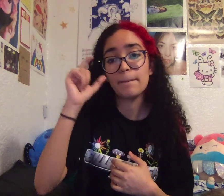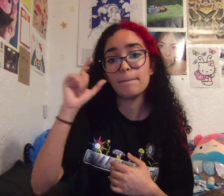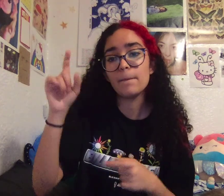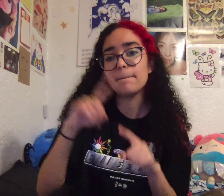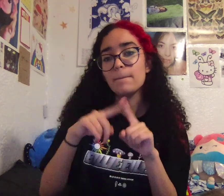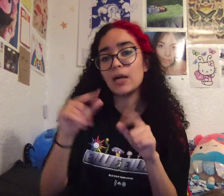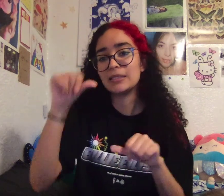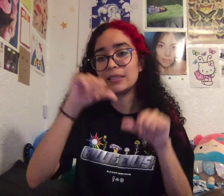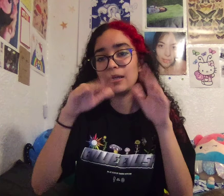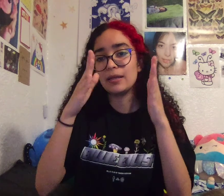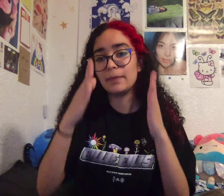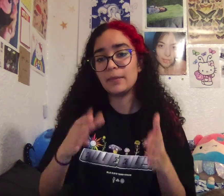more.